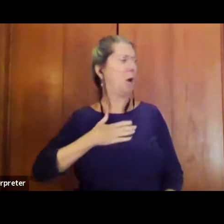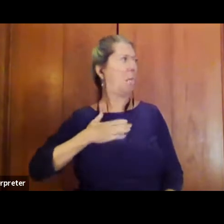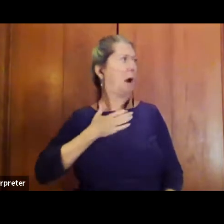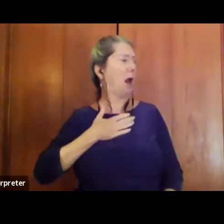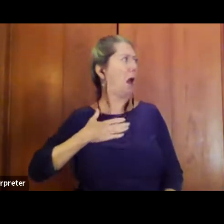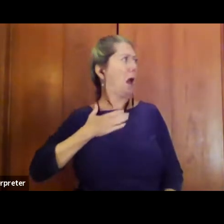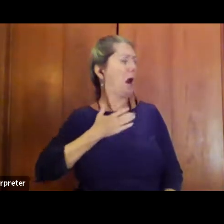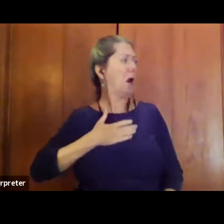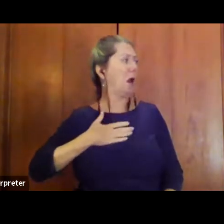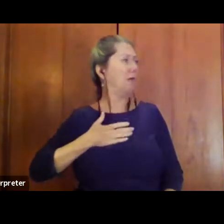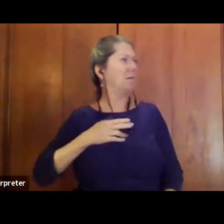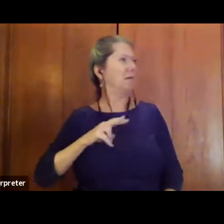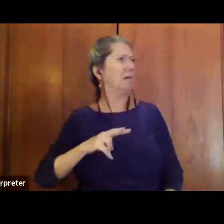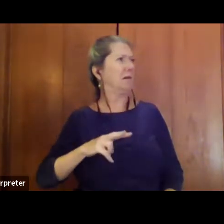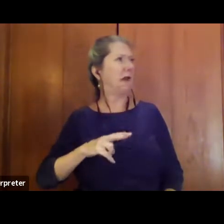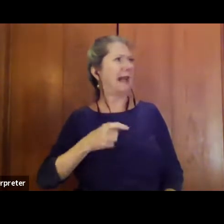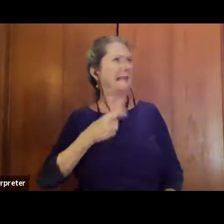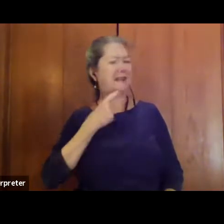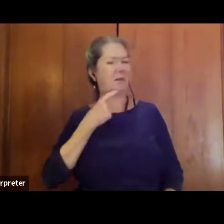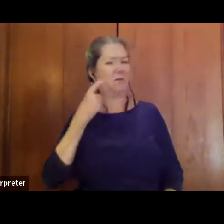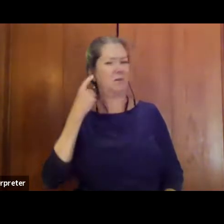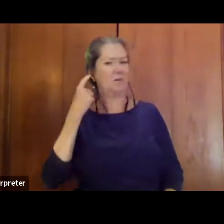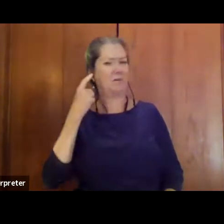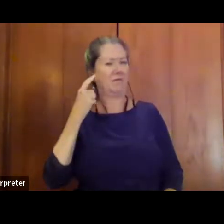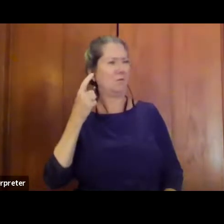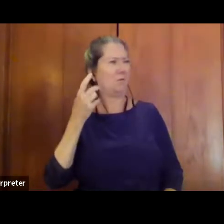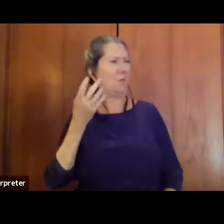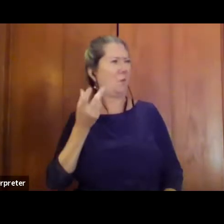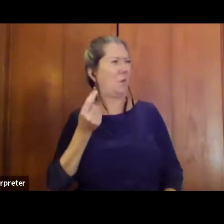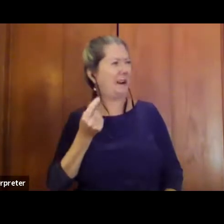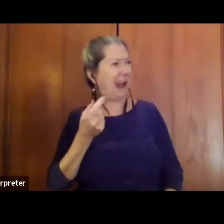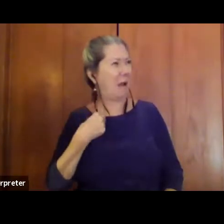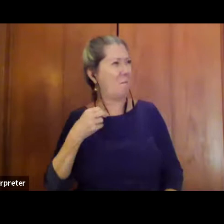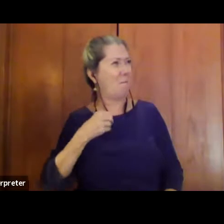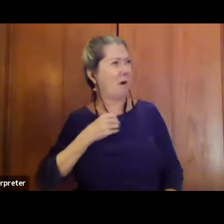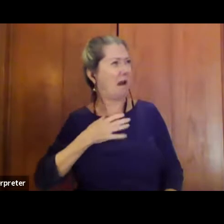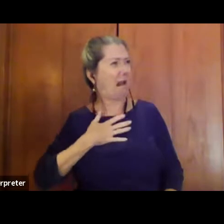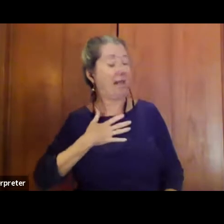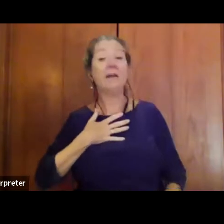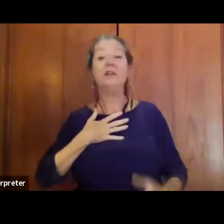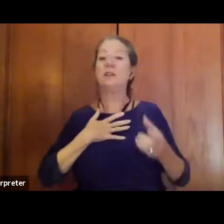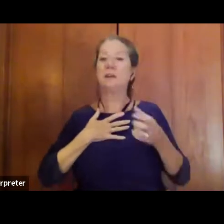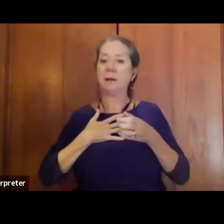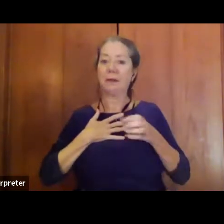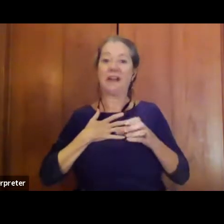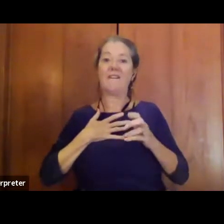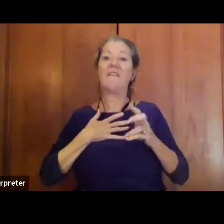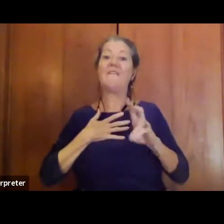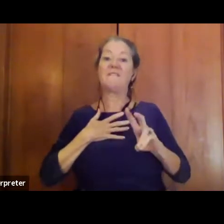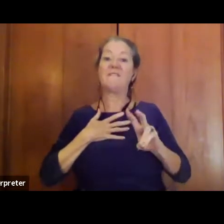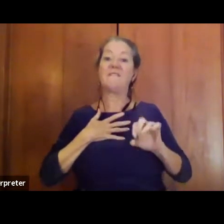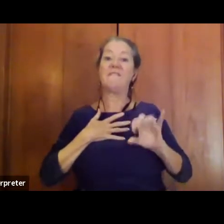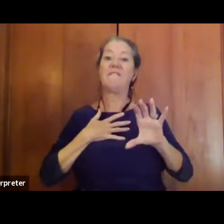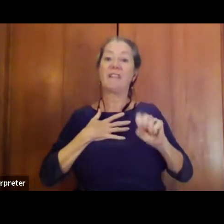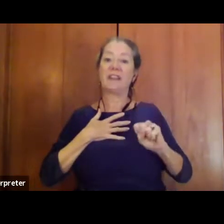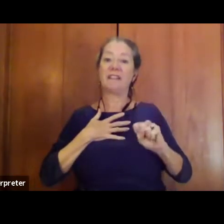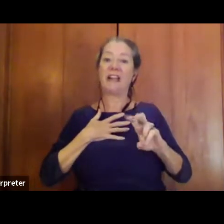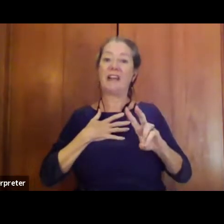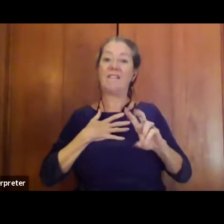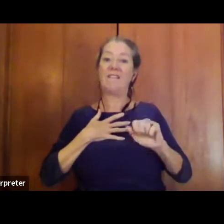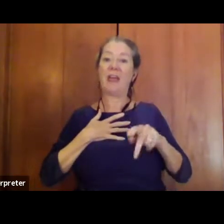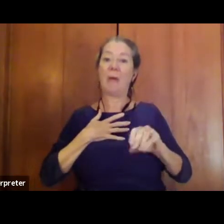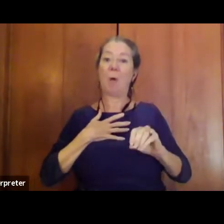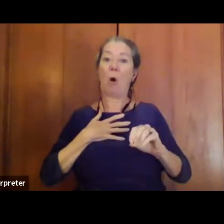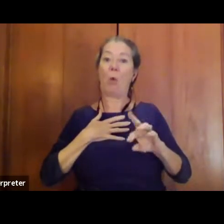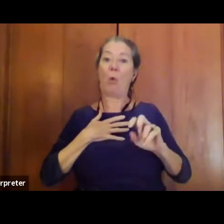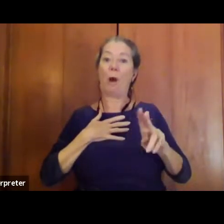said, ¿Que me ponga qué? What do you want me to put on? And she handed me a bottle of Vicks Vapor Rub. That's when it all clicked.